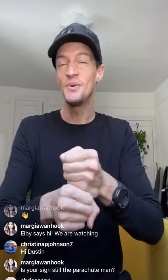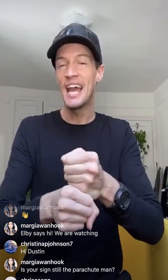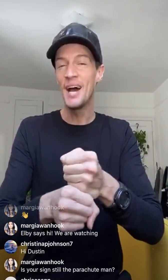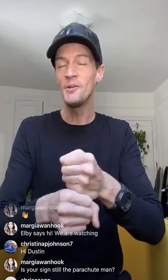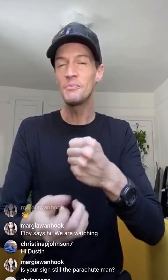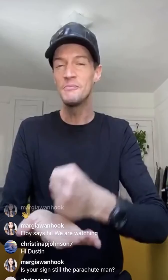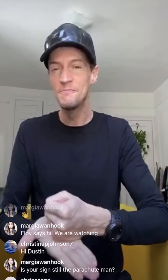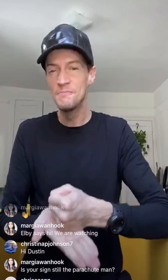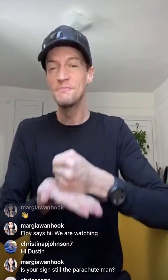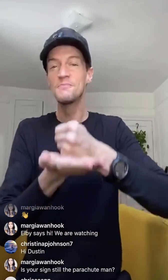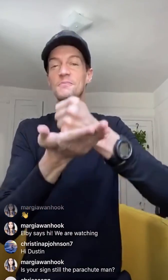move something,